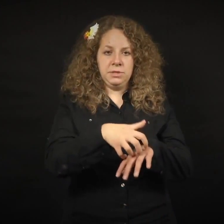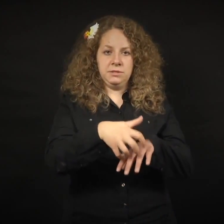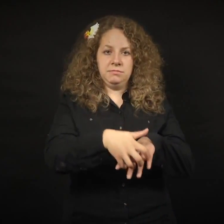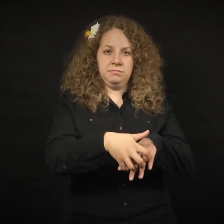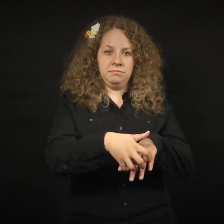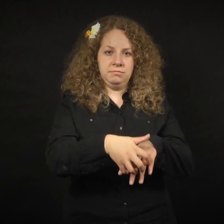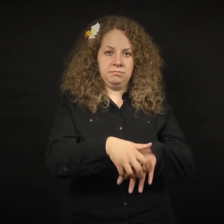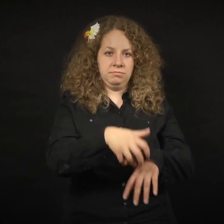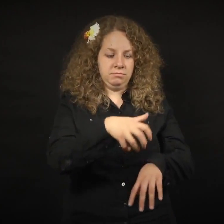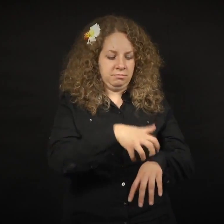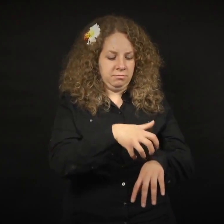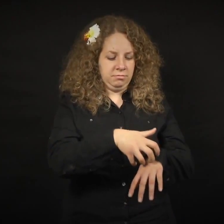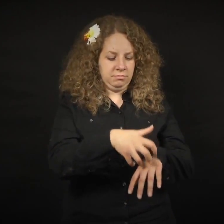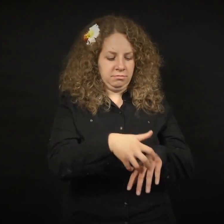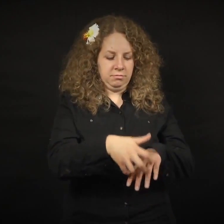Grapes.